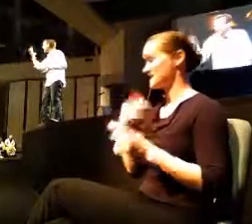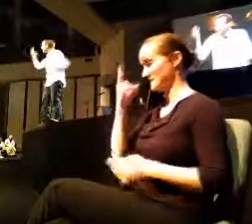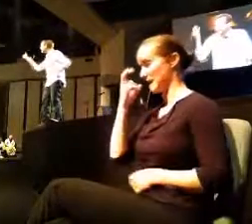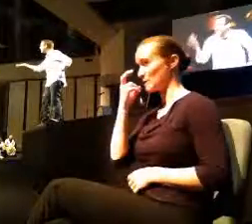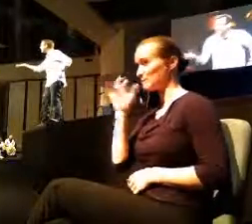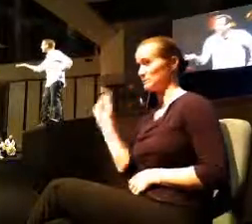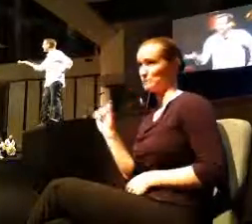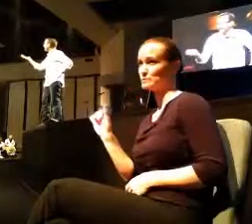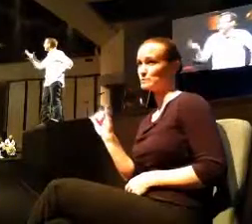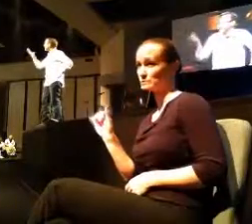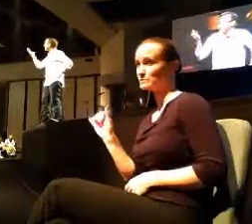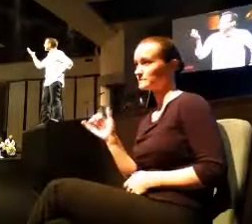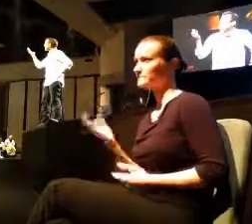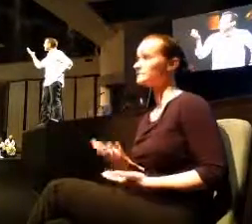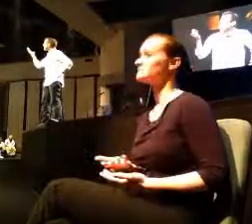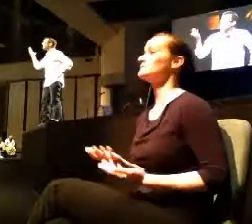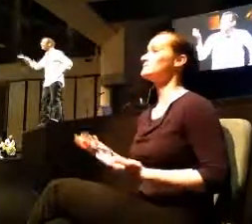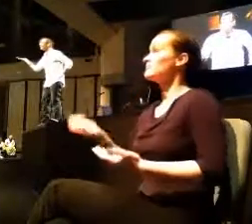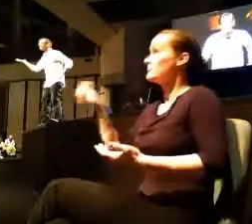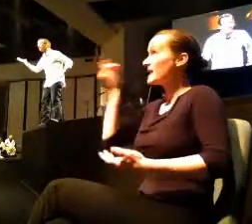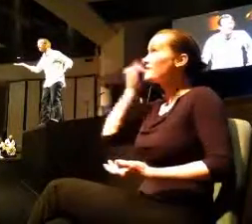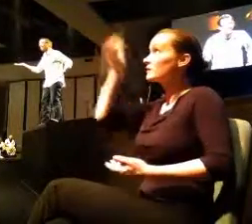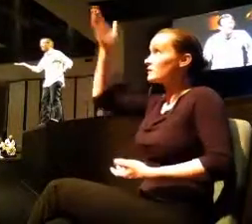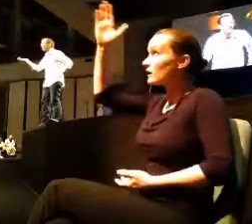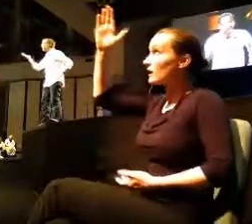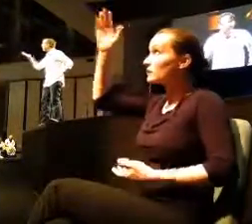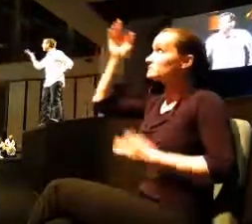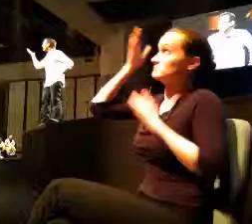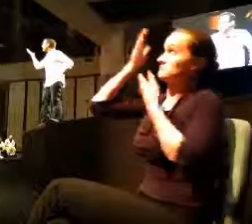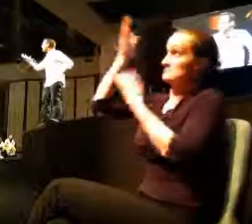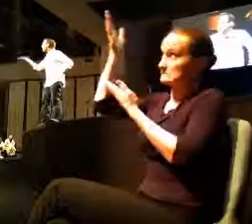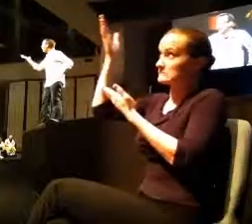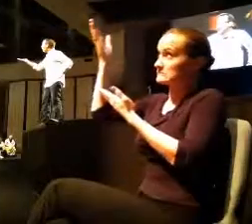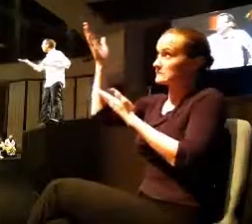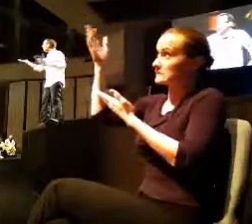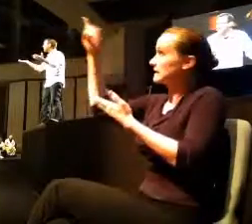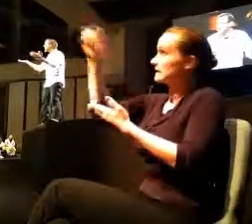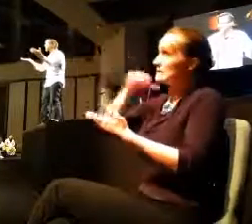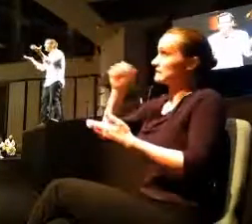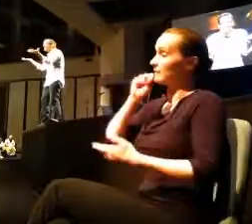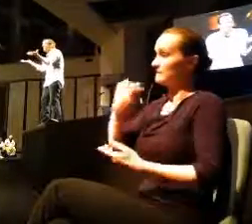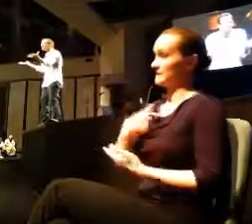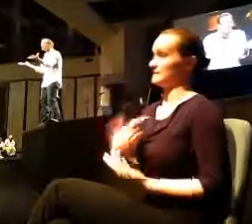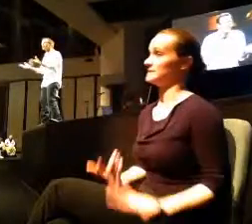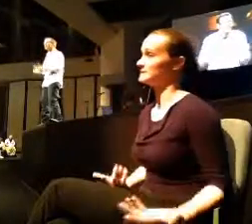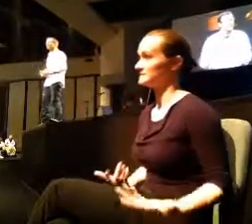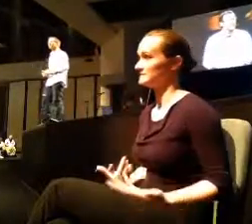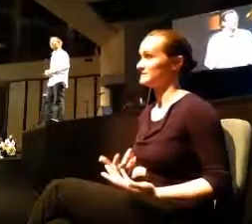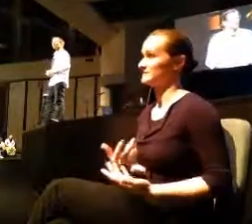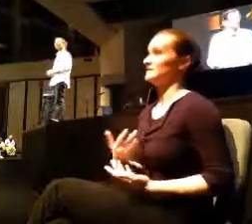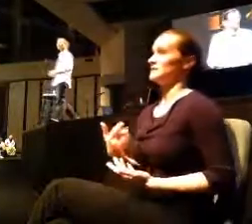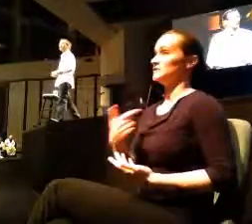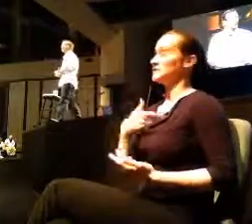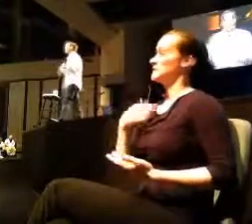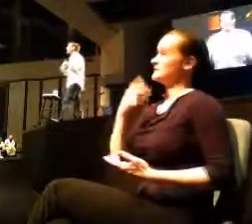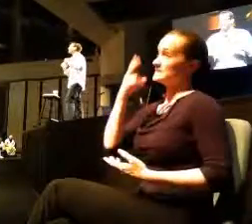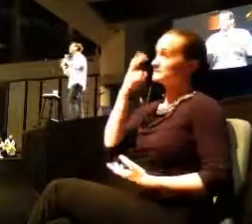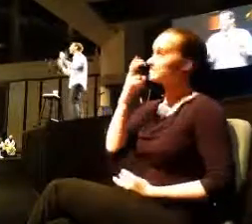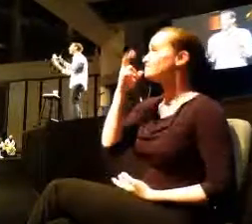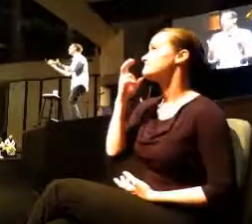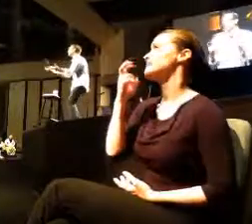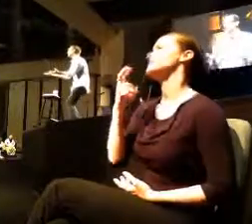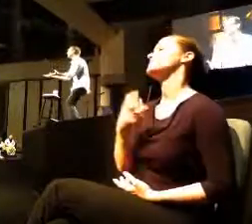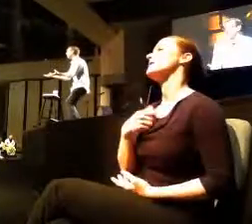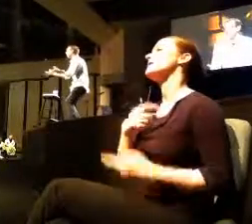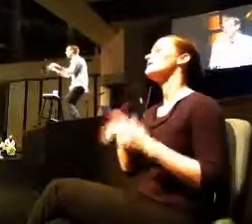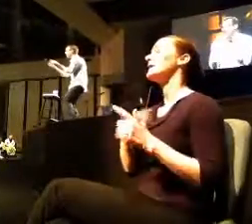doubt. If there is a God, he must not love me. I doubt all of these things. And he comes to Jesus in this moment, and he